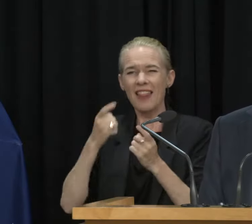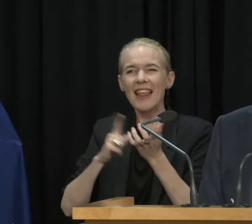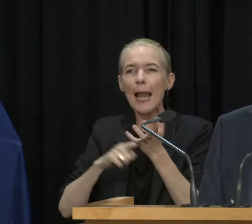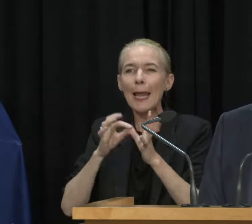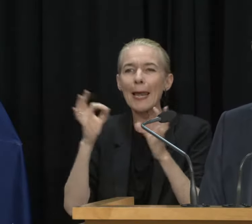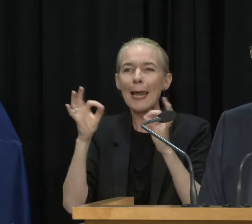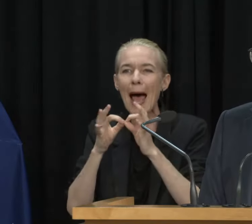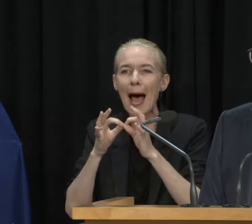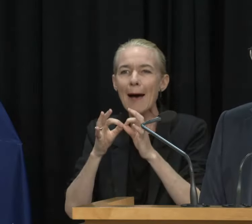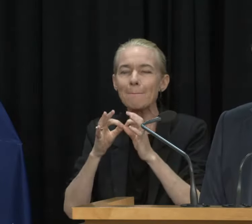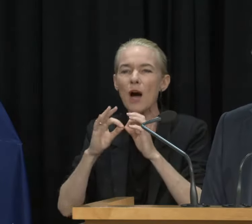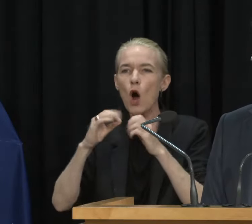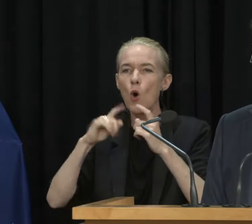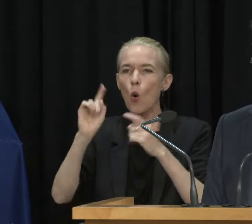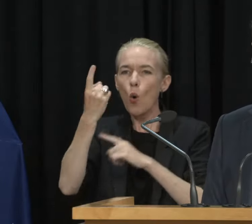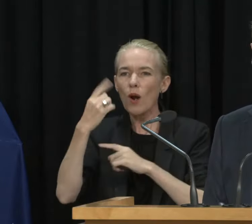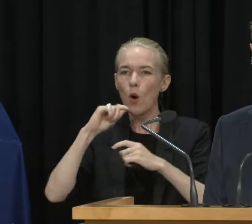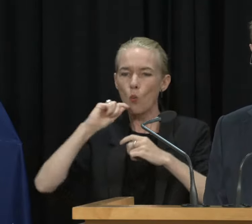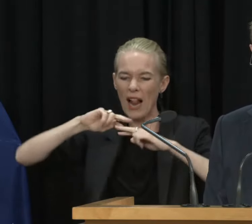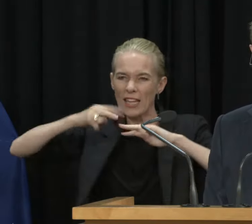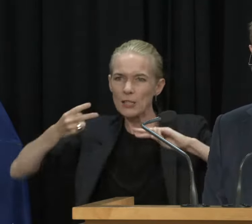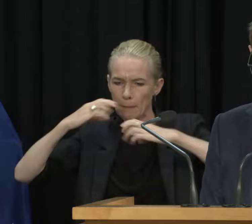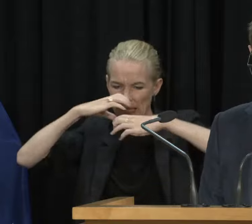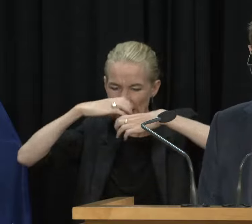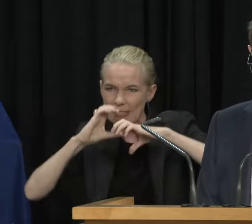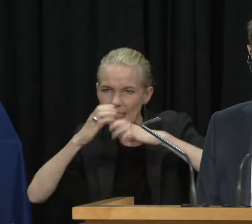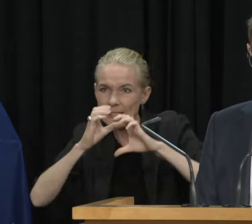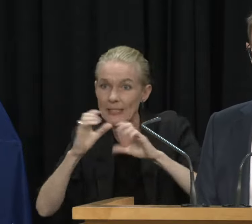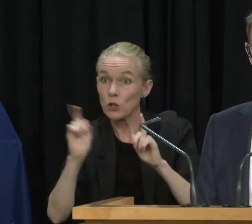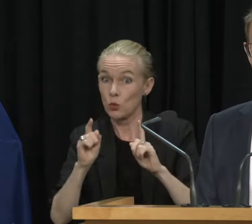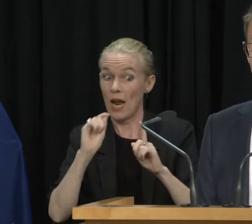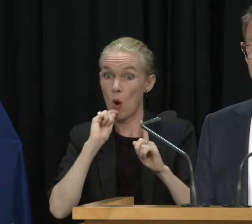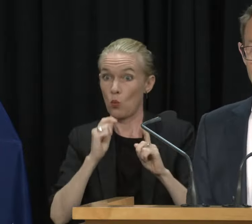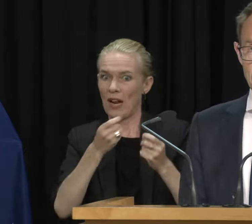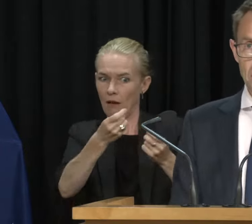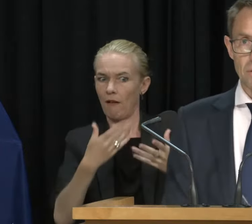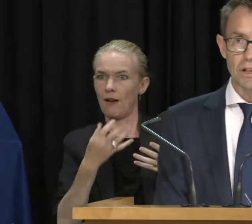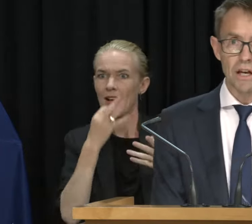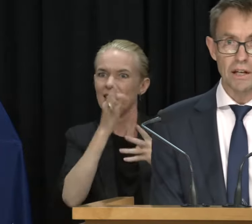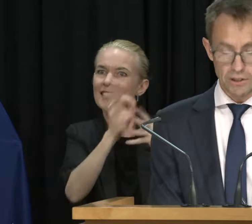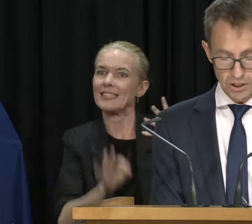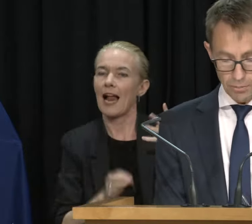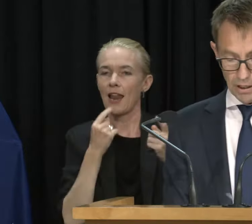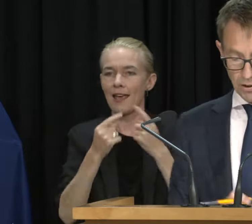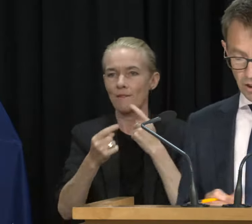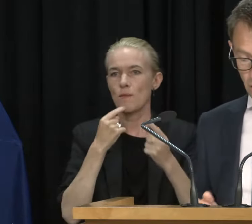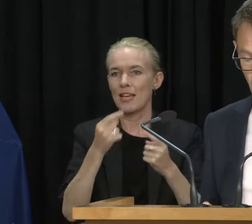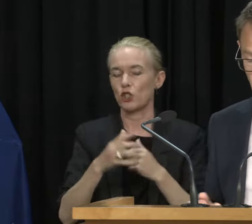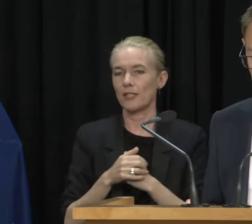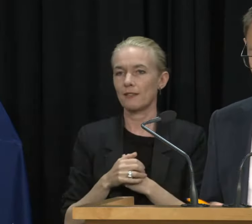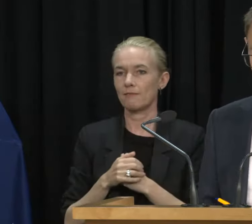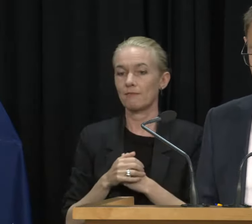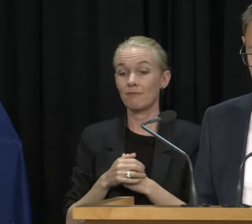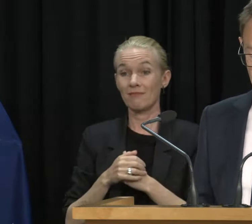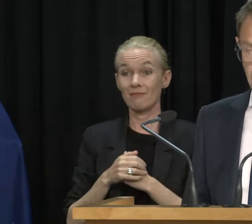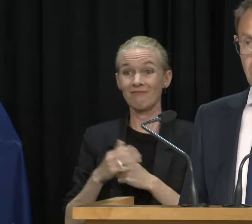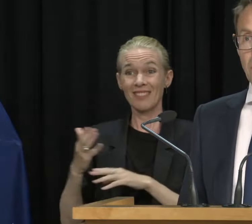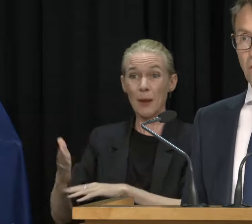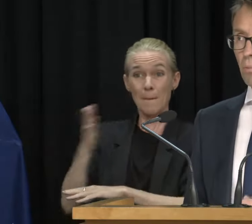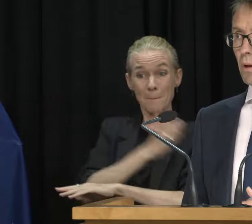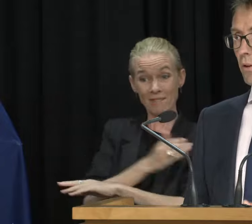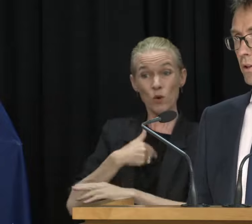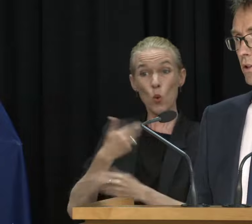carried out, and we would expect those results later today. As we have said, we had anticipated there could be more